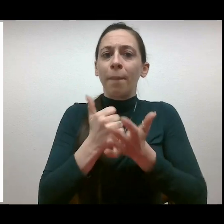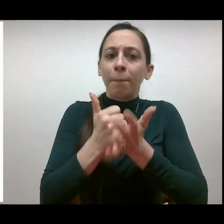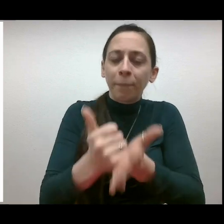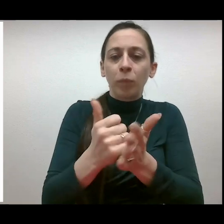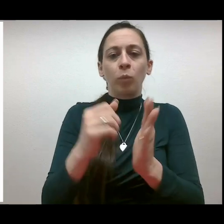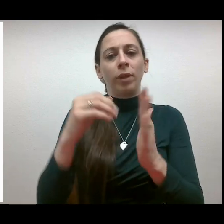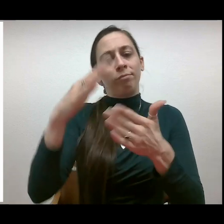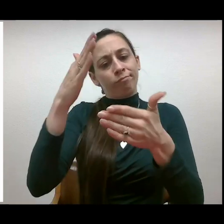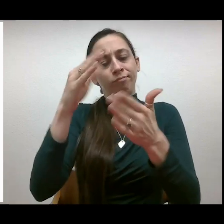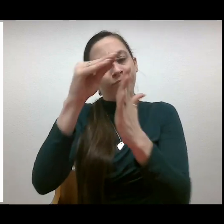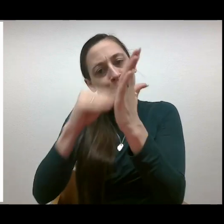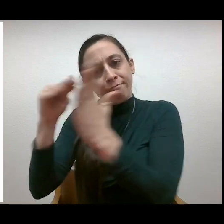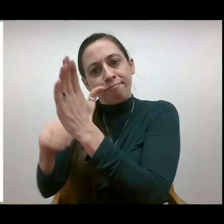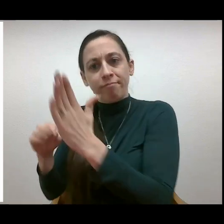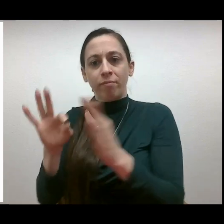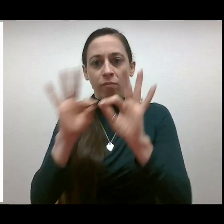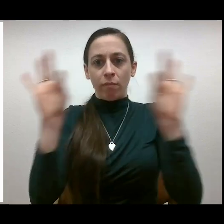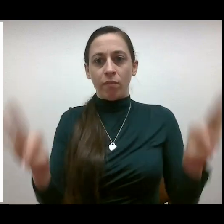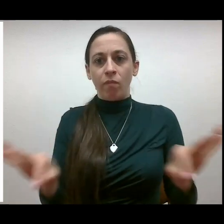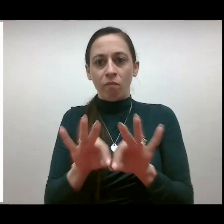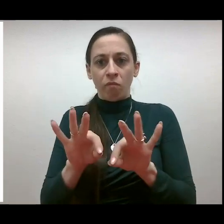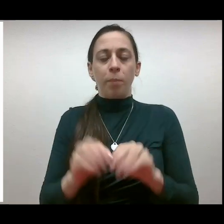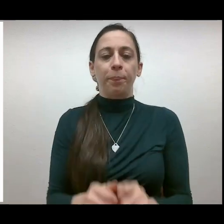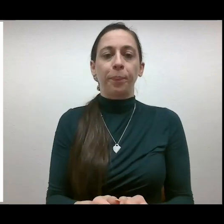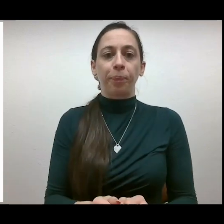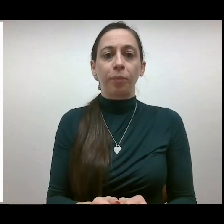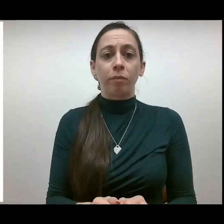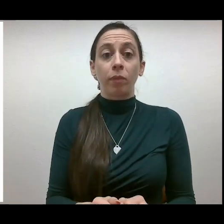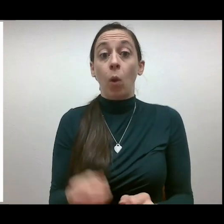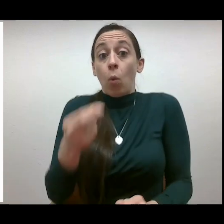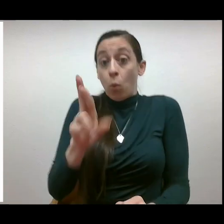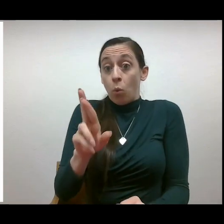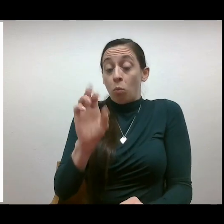GCPD staff can help with completing the form.